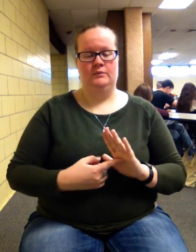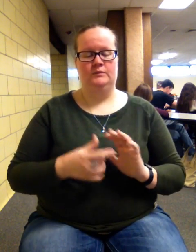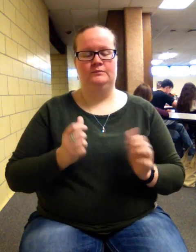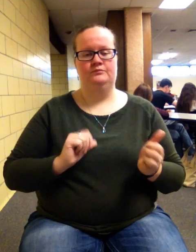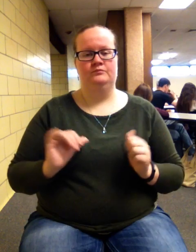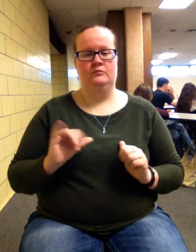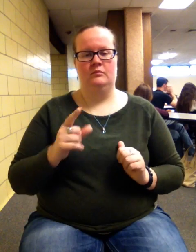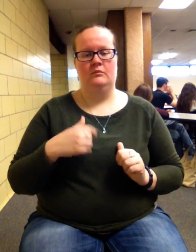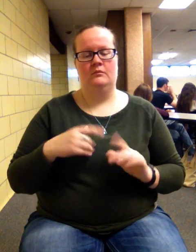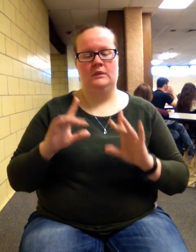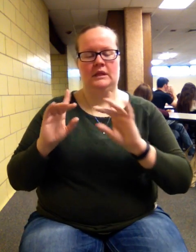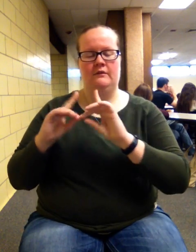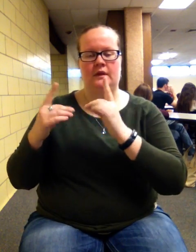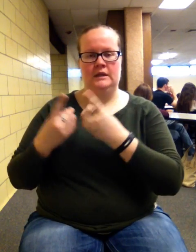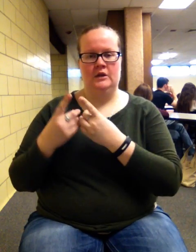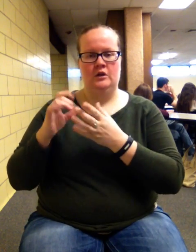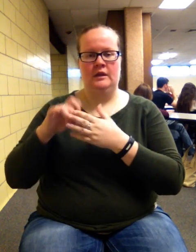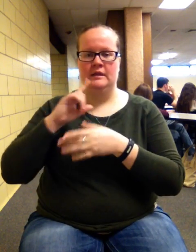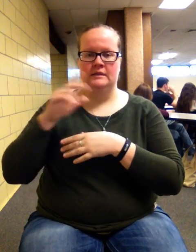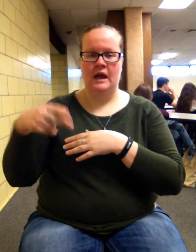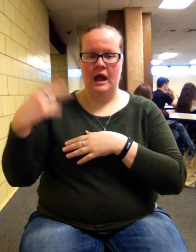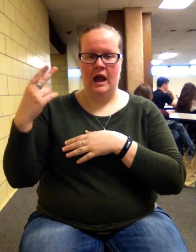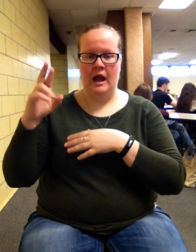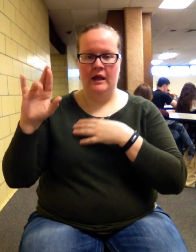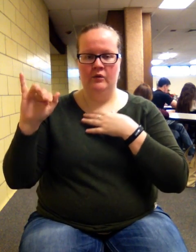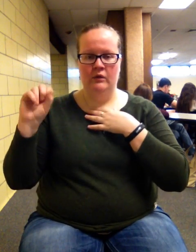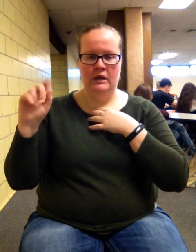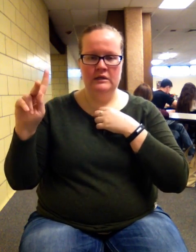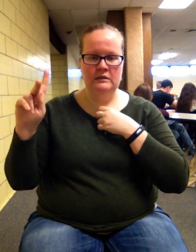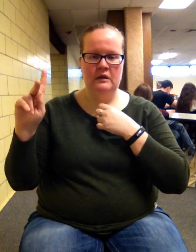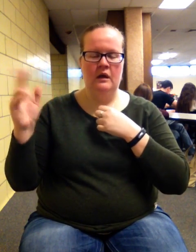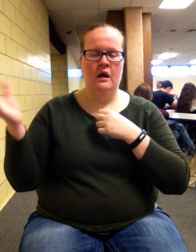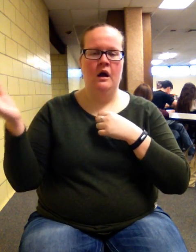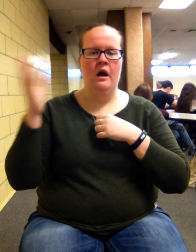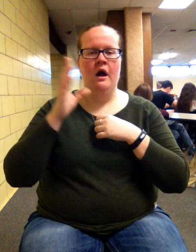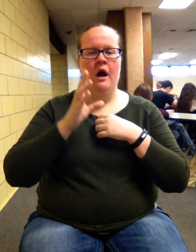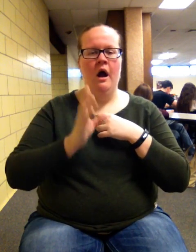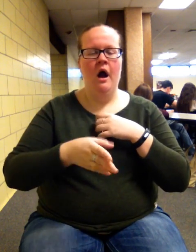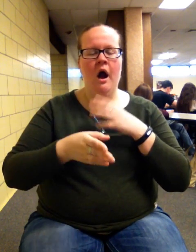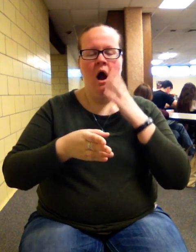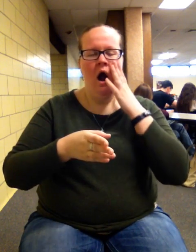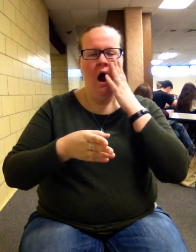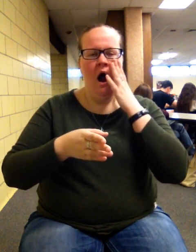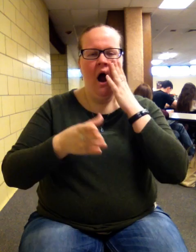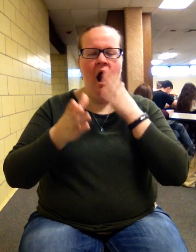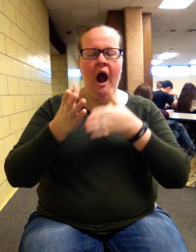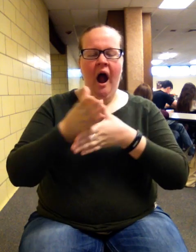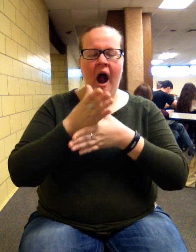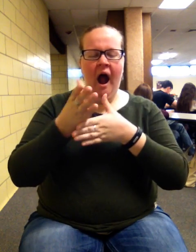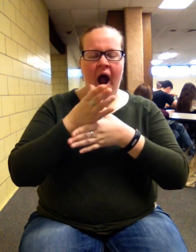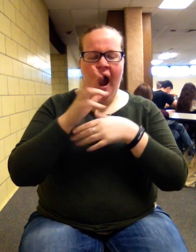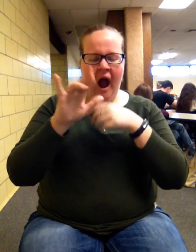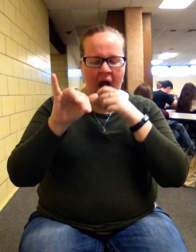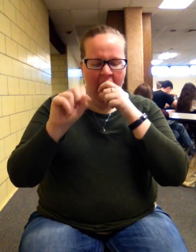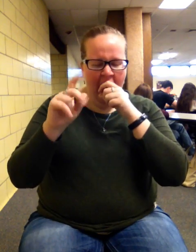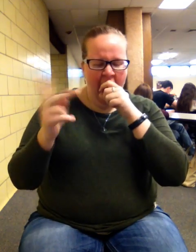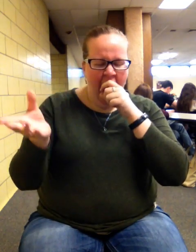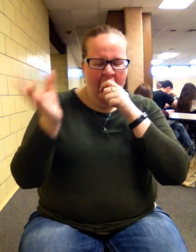have a division that's high risk. Let's pretend like we have a division that's average risk, and we have a division that's low